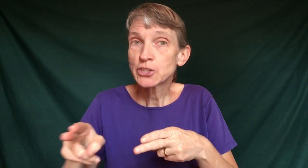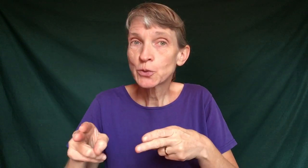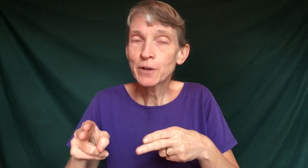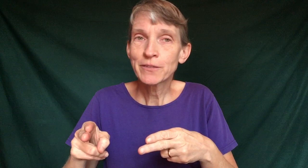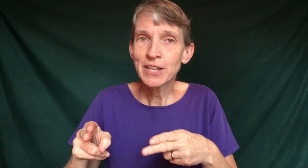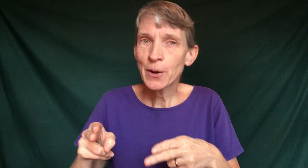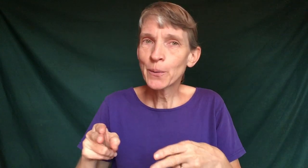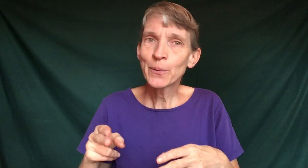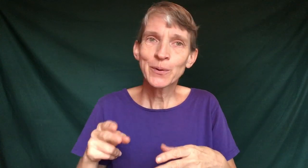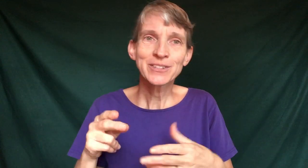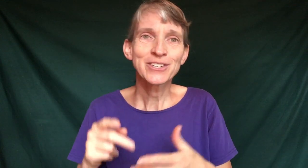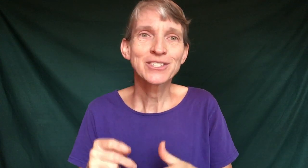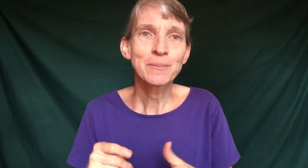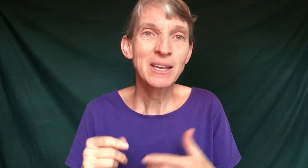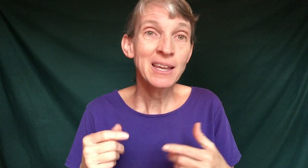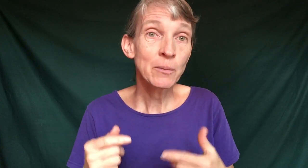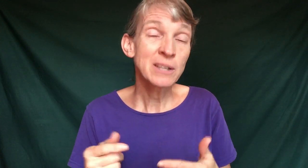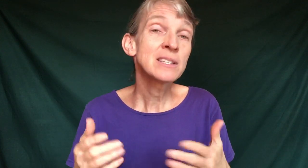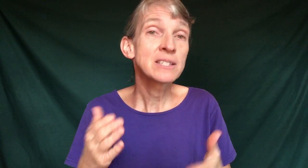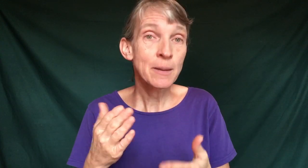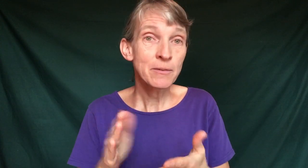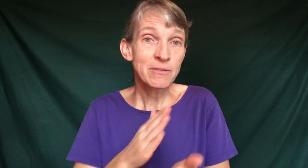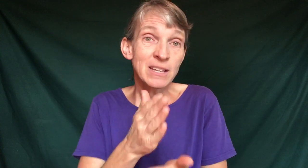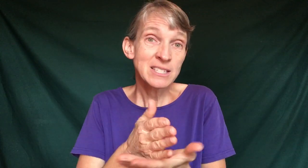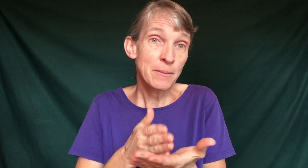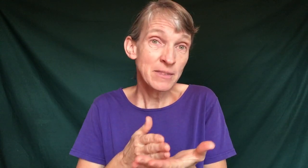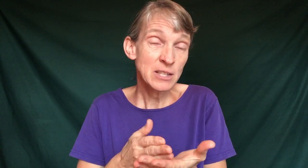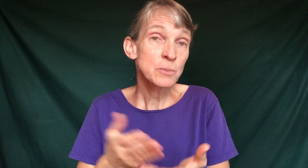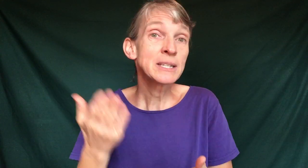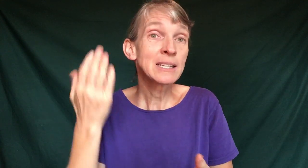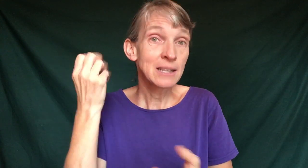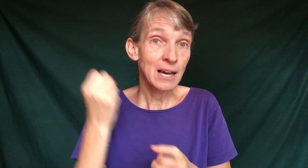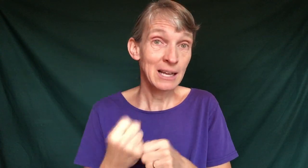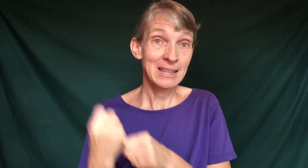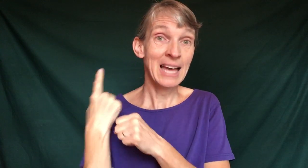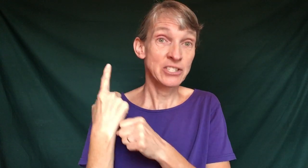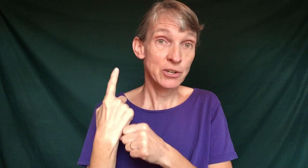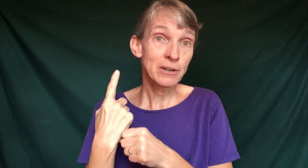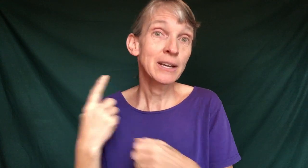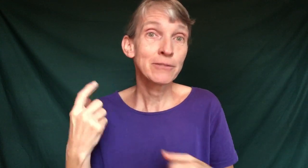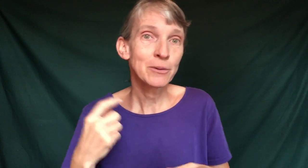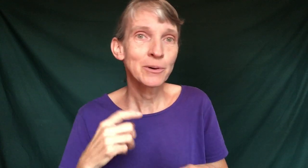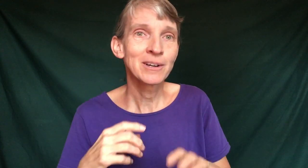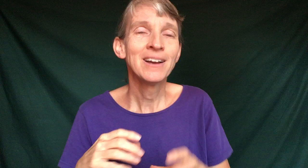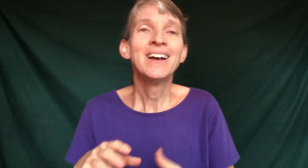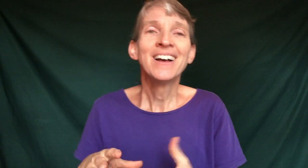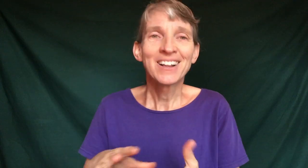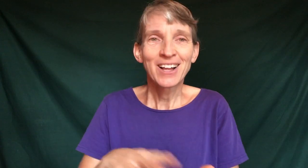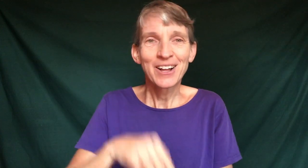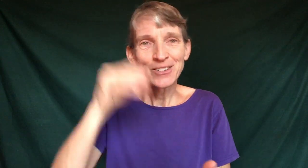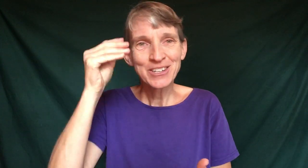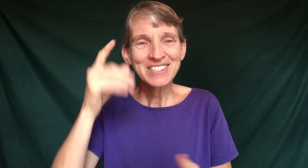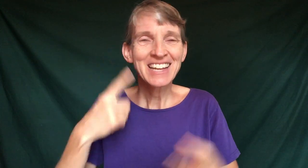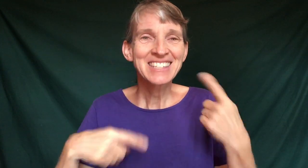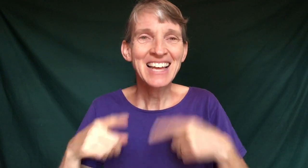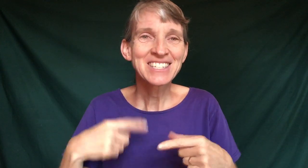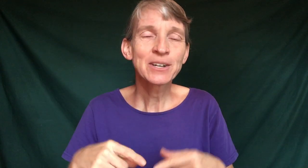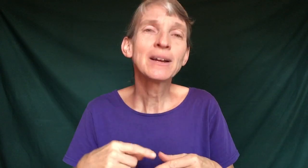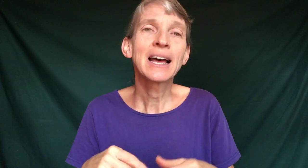short video with just some key ones. Some of these we did last year, if you were learning the signs last year, and some